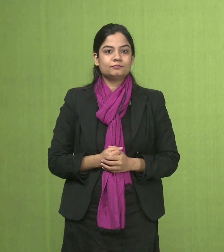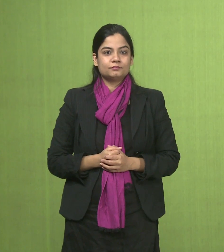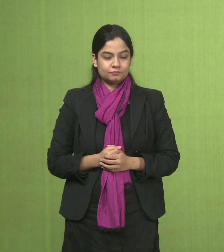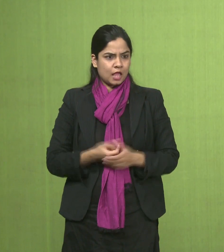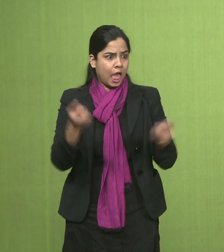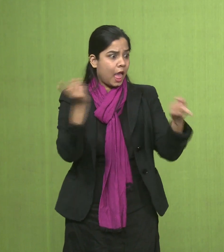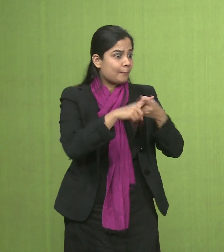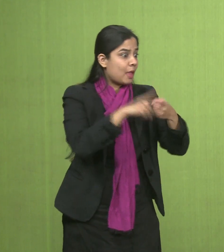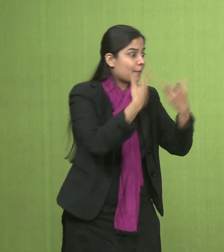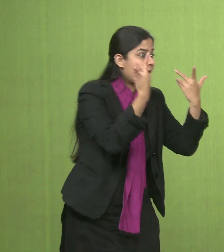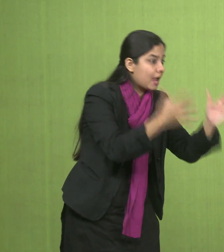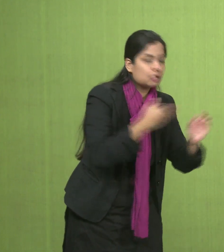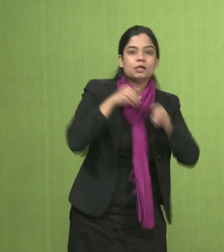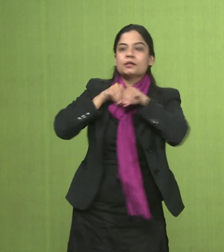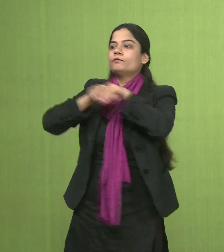right to be heard,